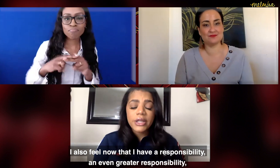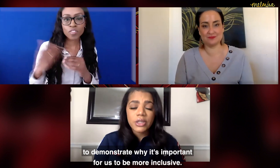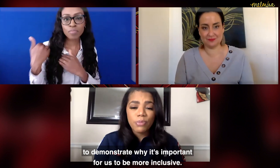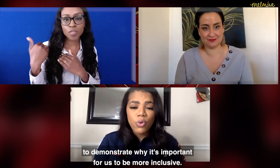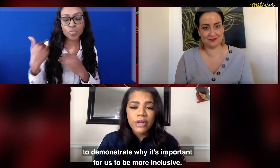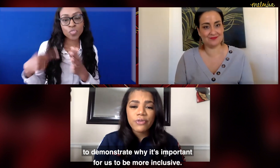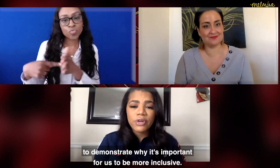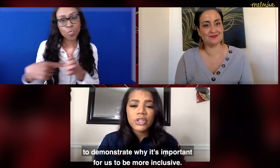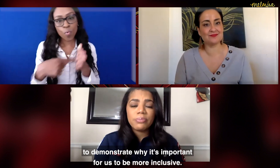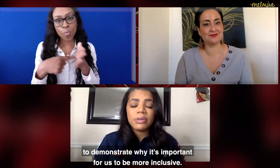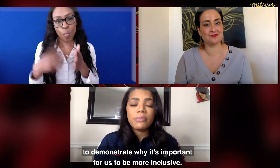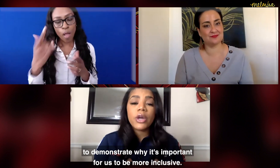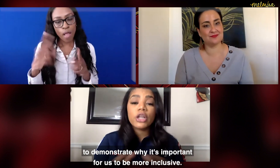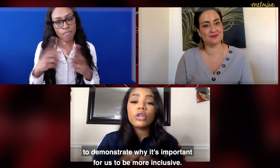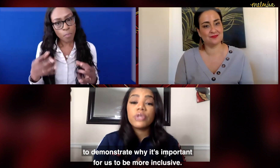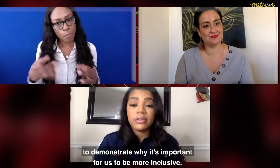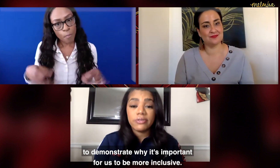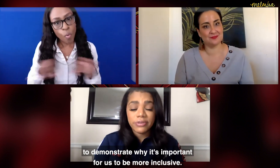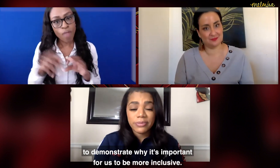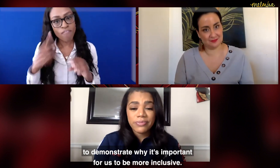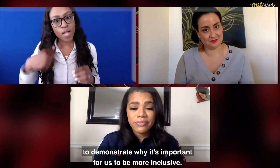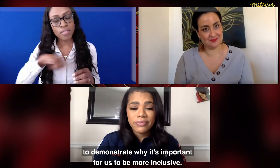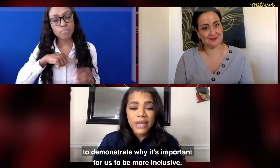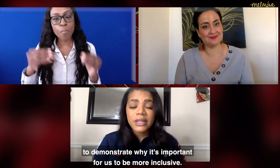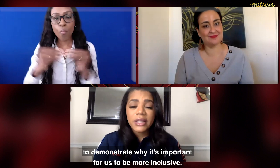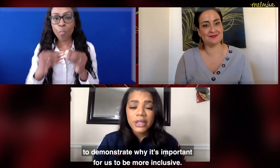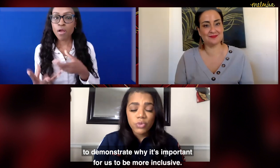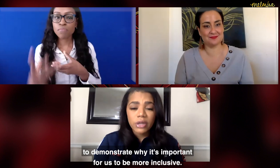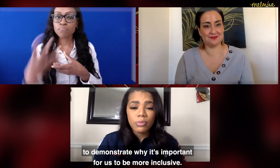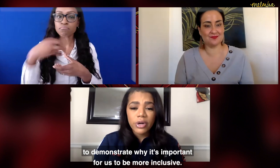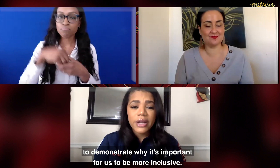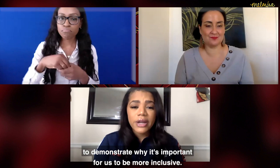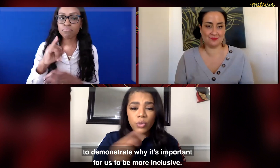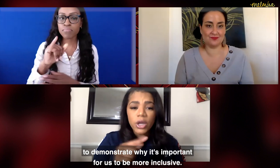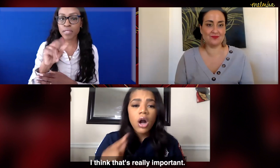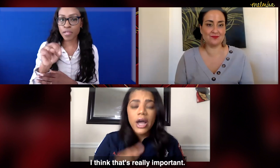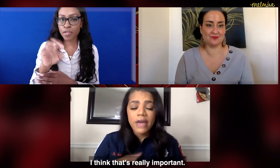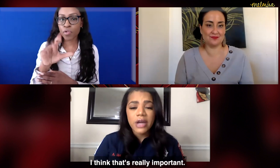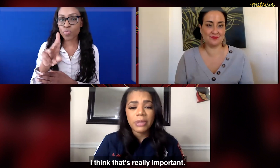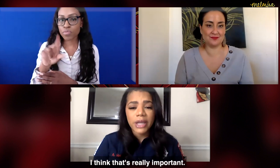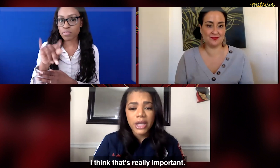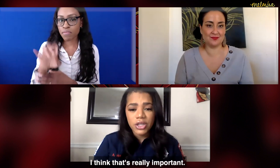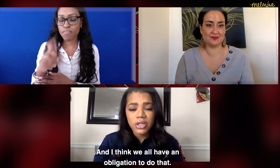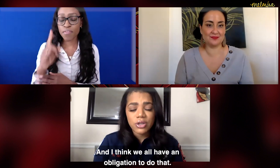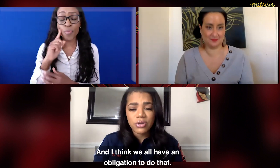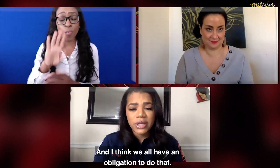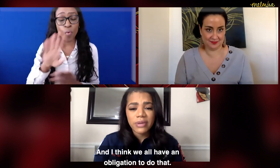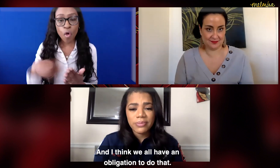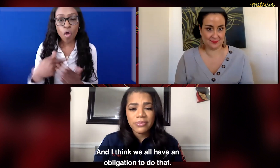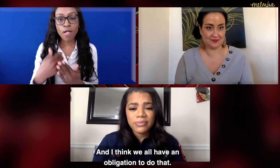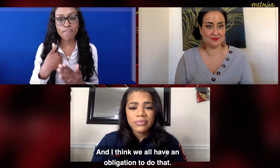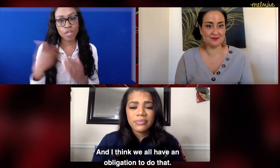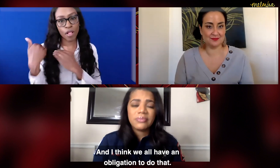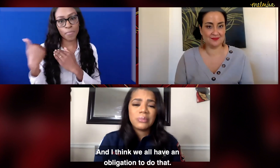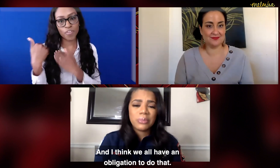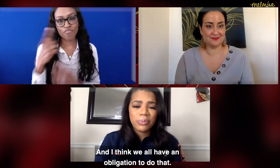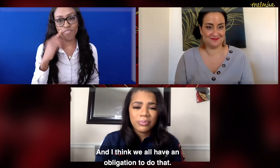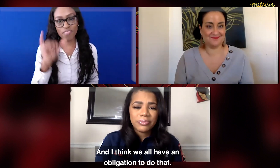why it's important for us to be more inclusive. I think that's really important. And I think we all have an obligation to do that.